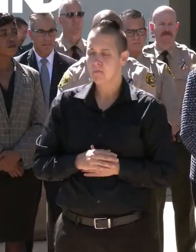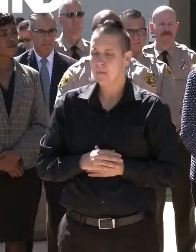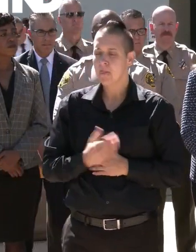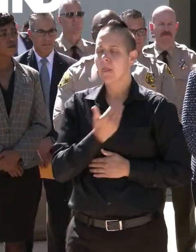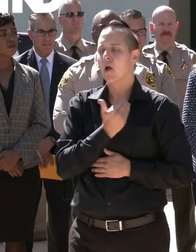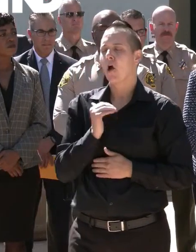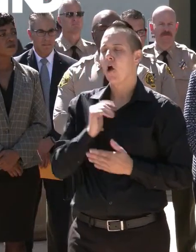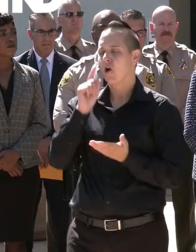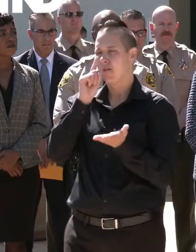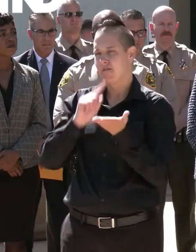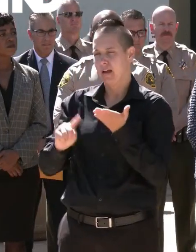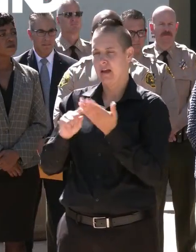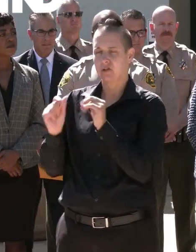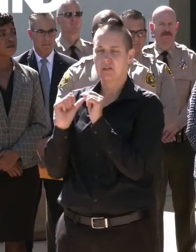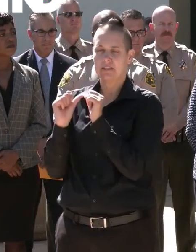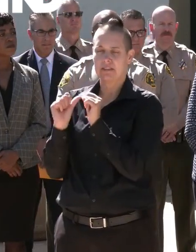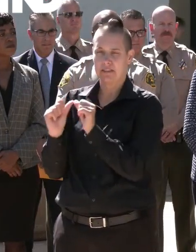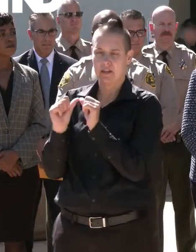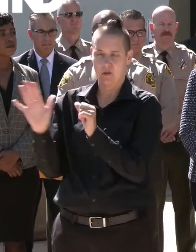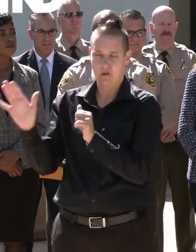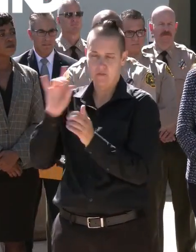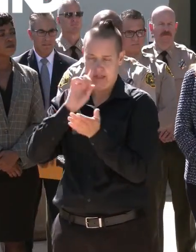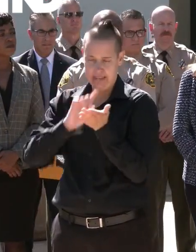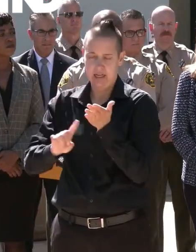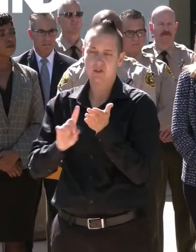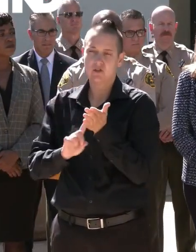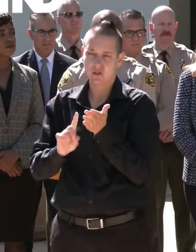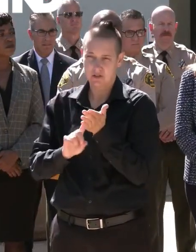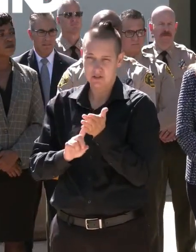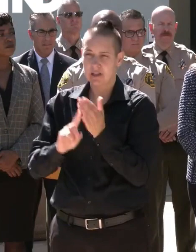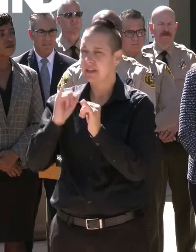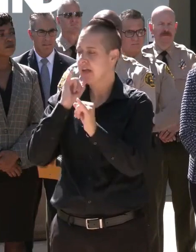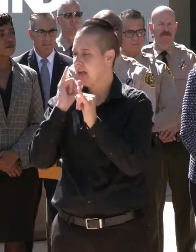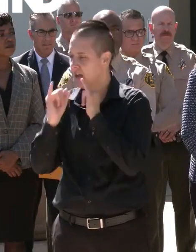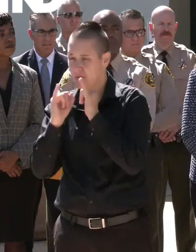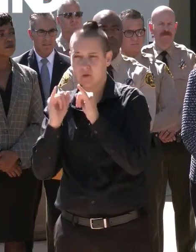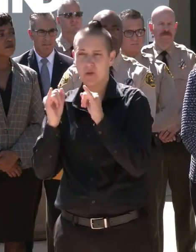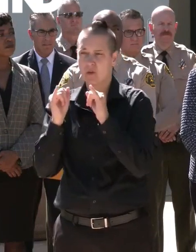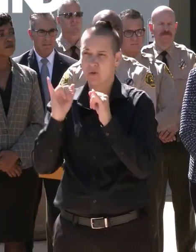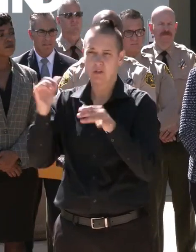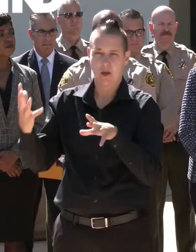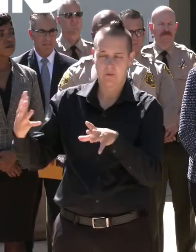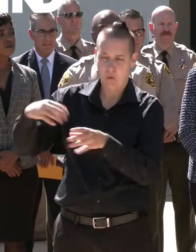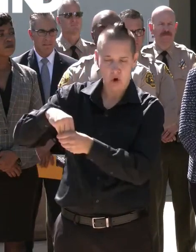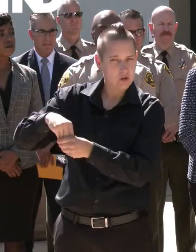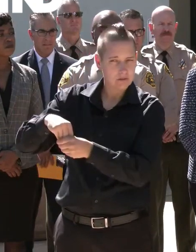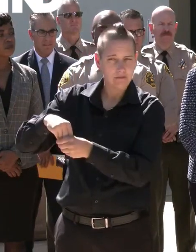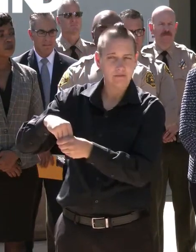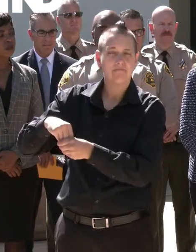Our investigators continue their investigation. The interview process is all part of it.